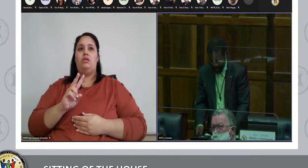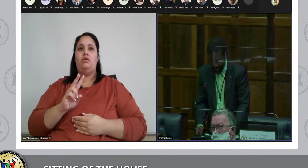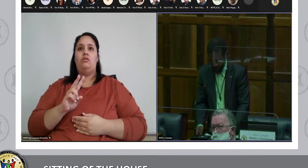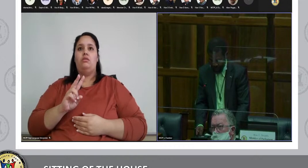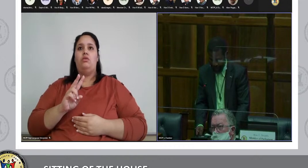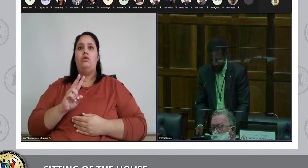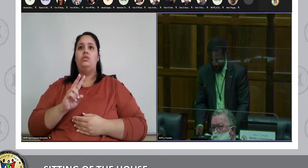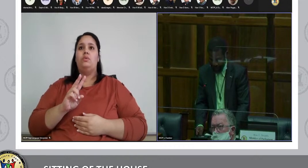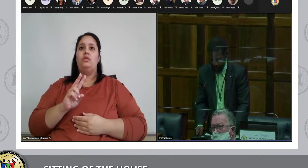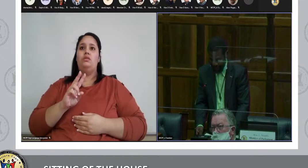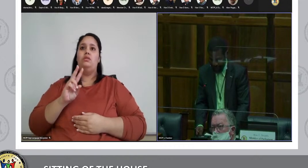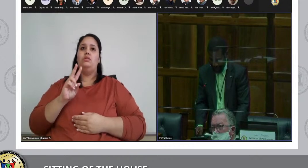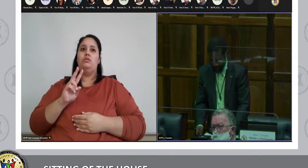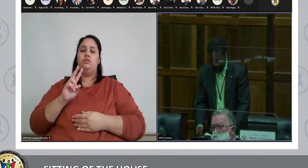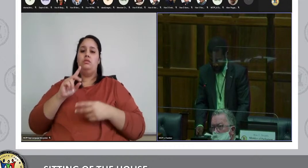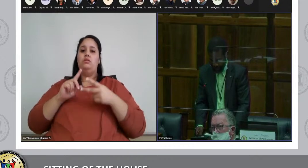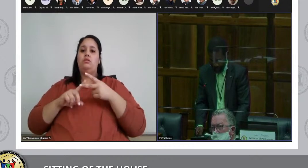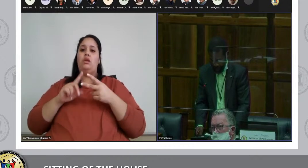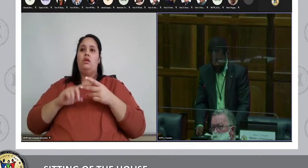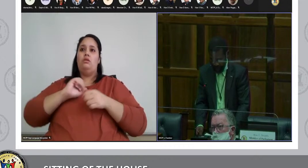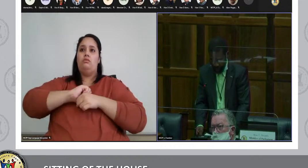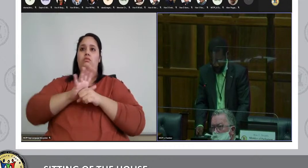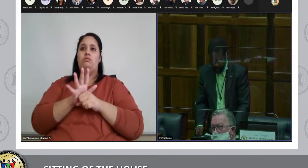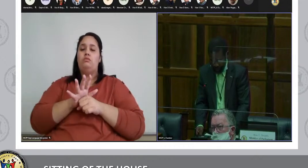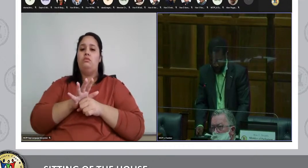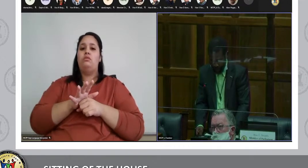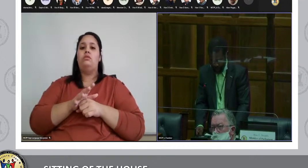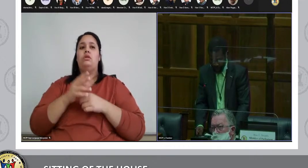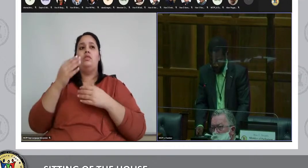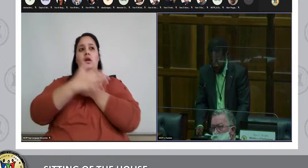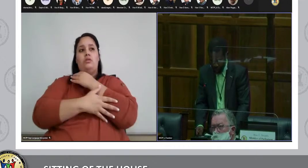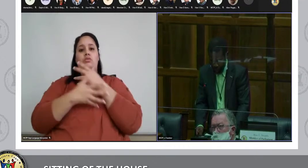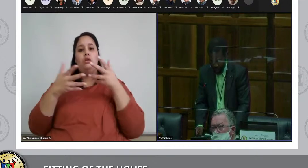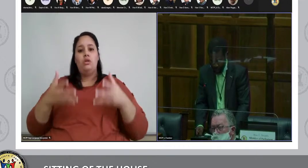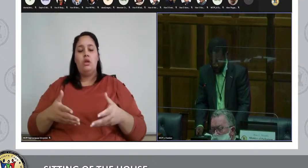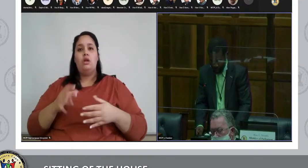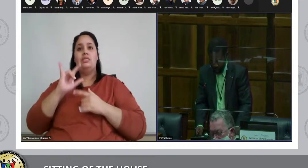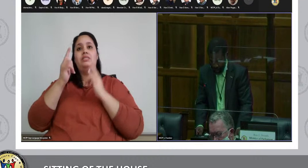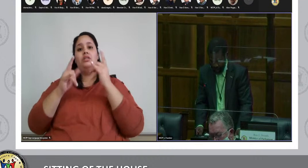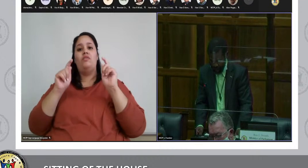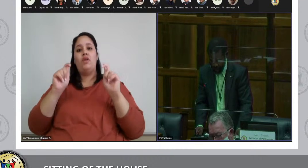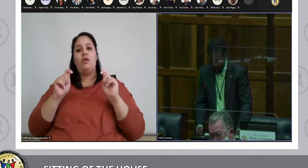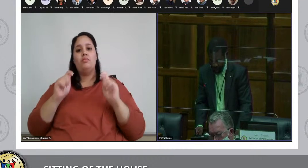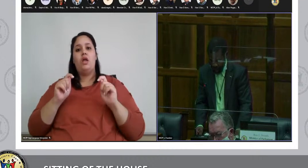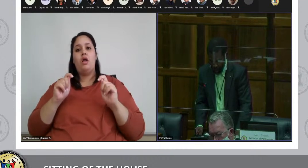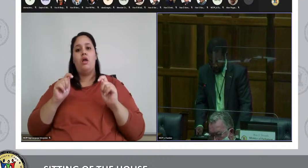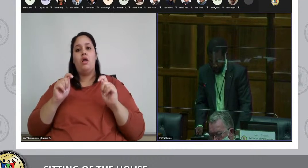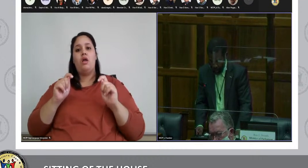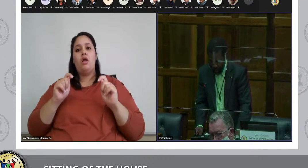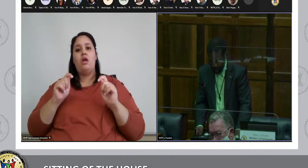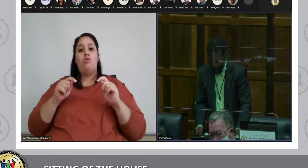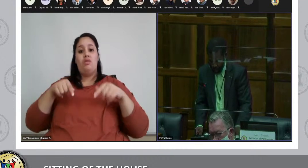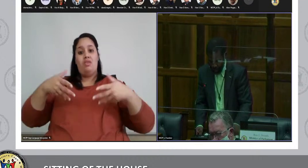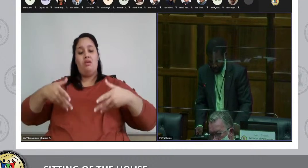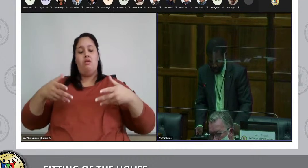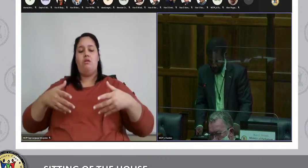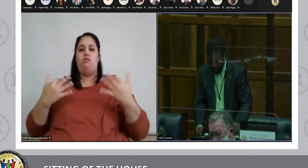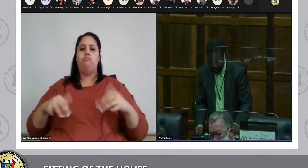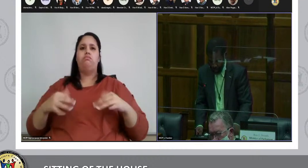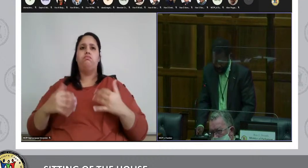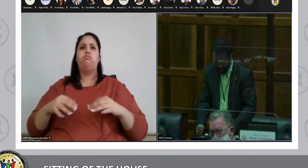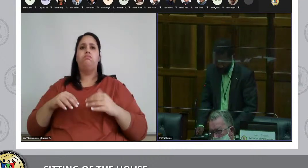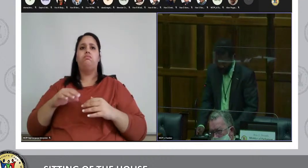accepted as the second pandemic in the country. The city of Cape Town is home to 8 of the top 30